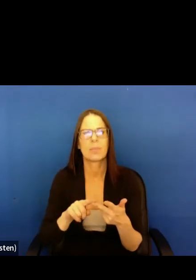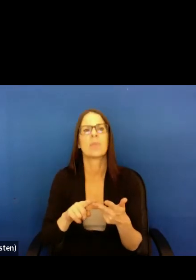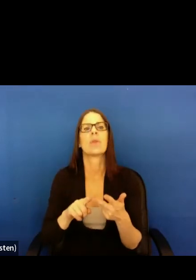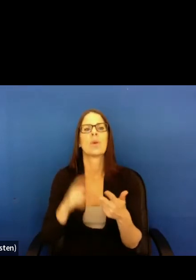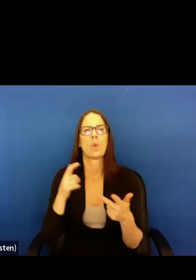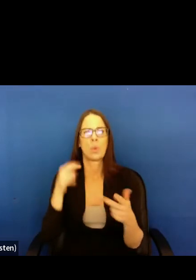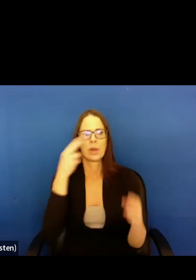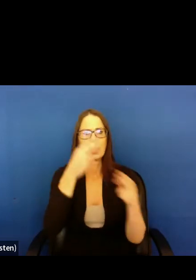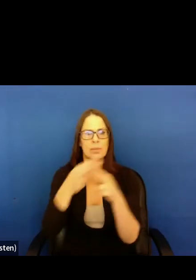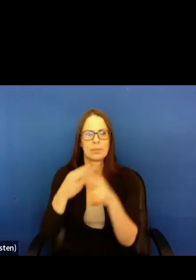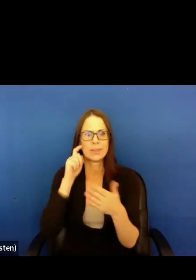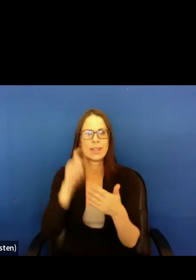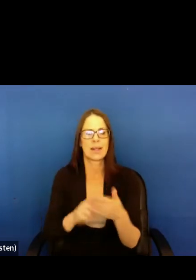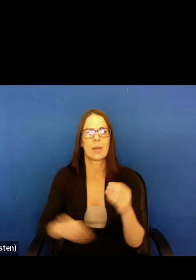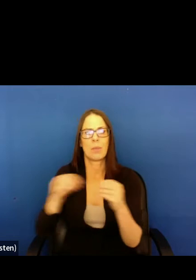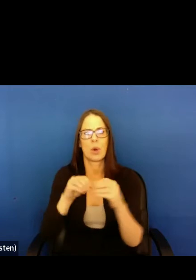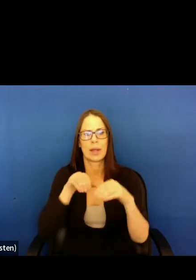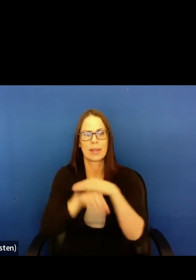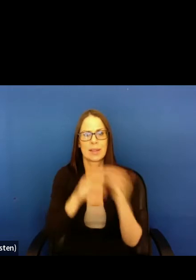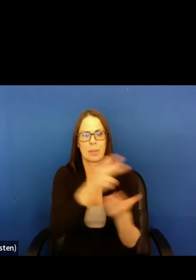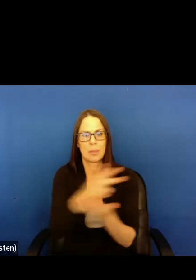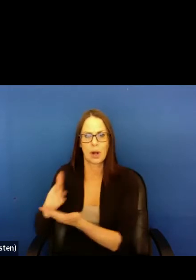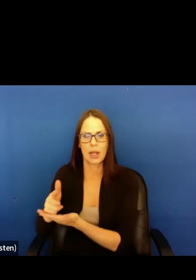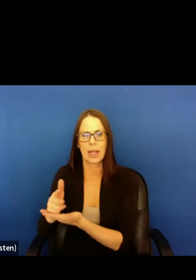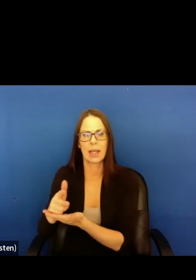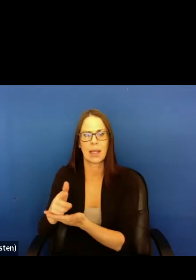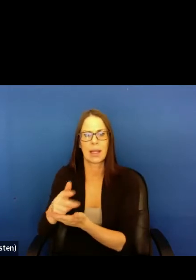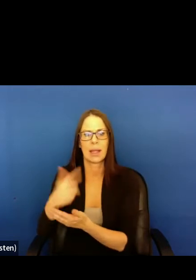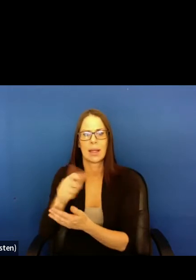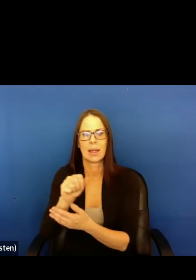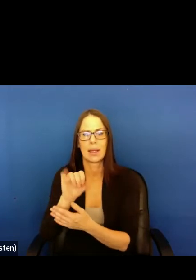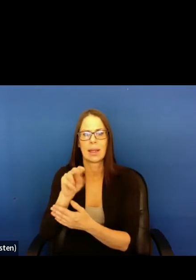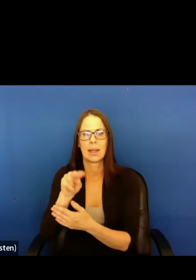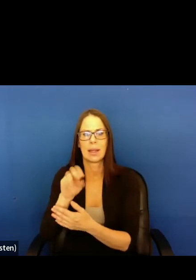more accessible parking at Gainsborough and Columbus Place.